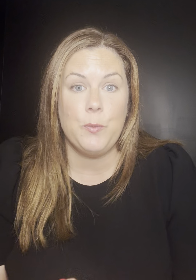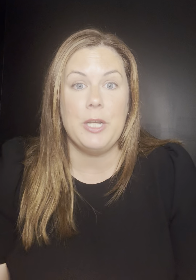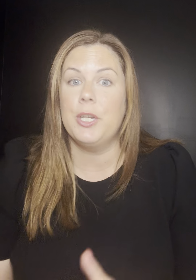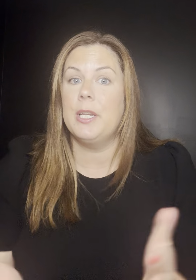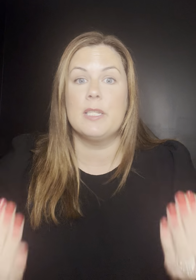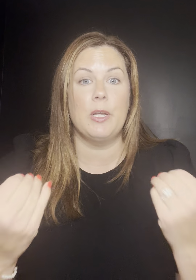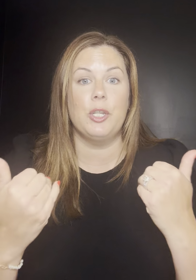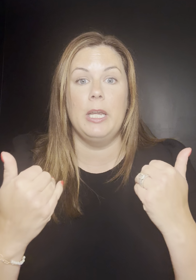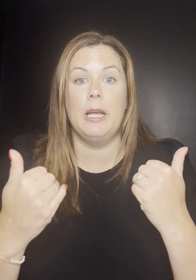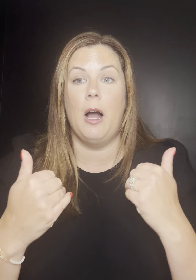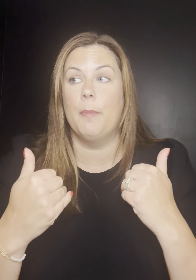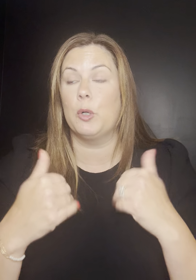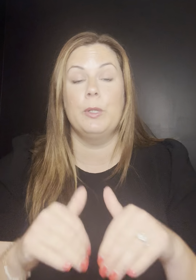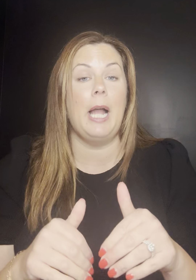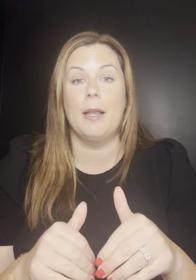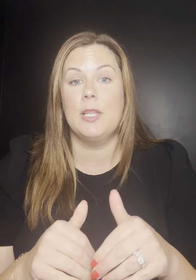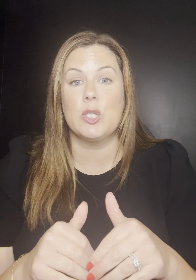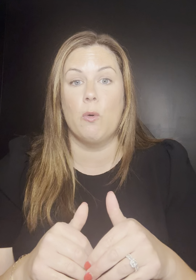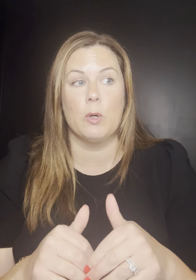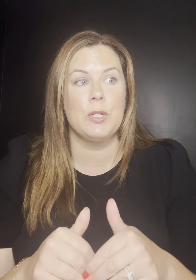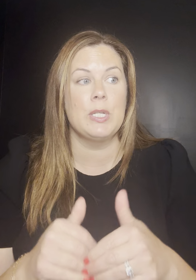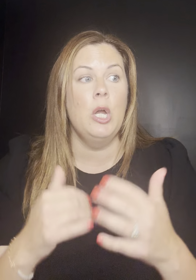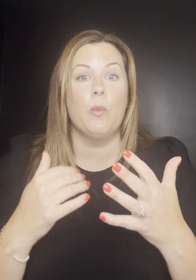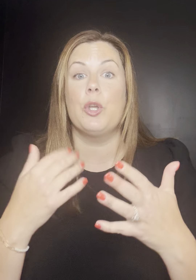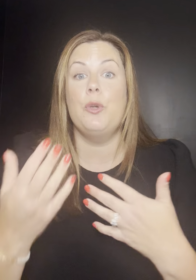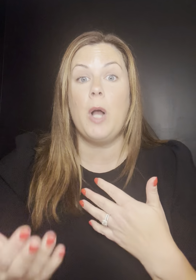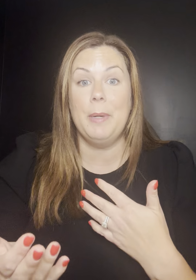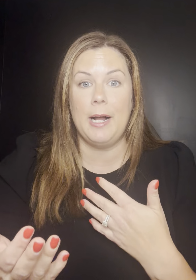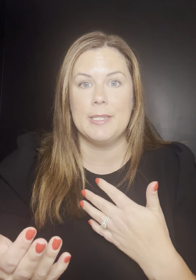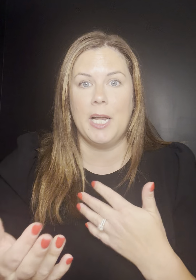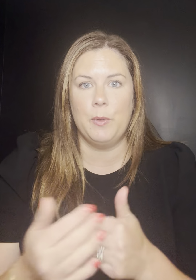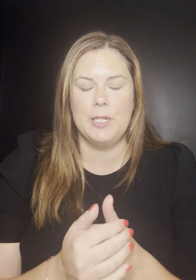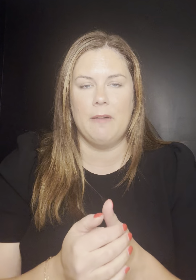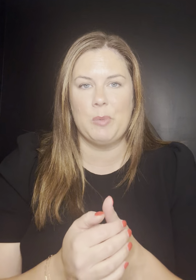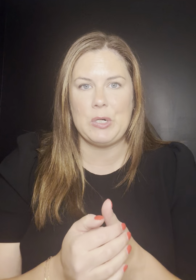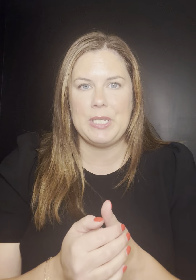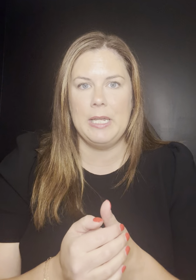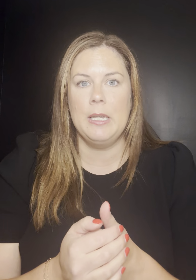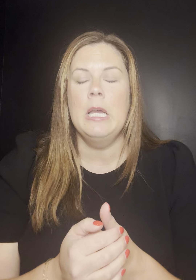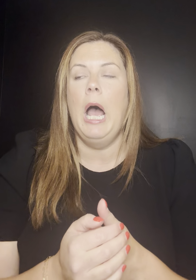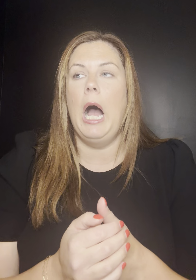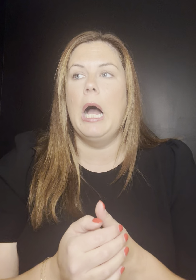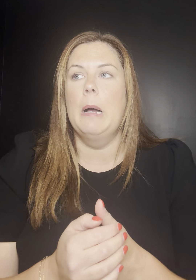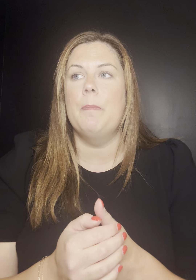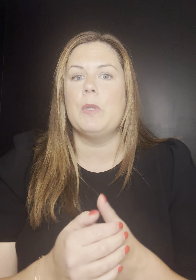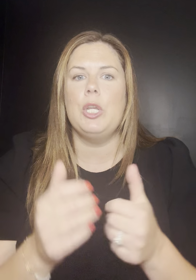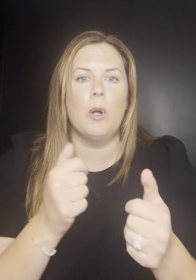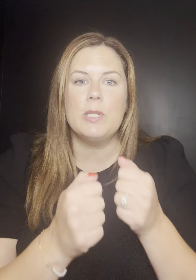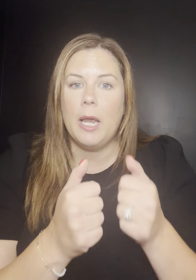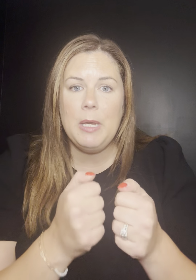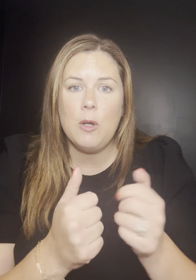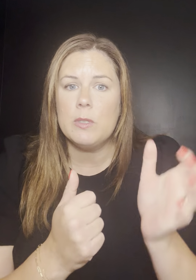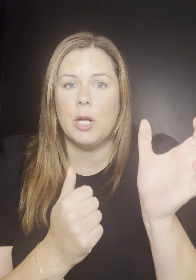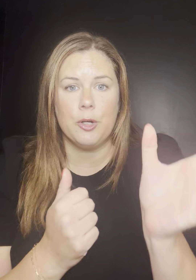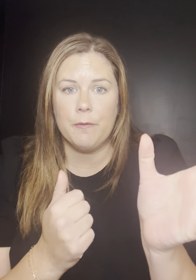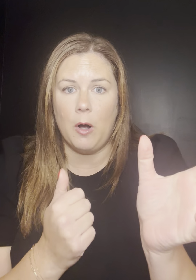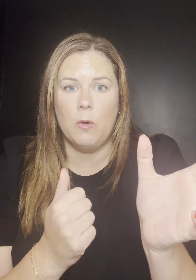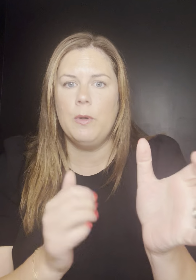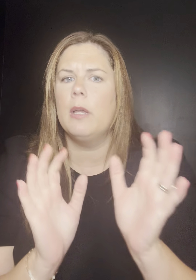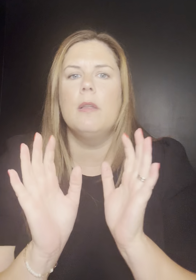situation, especially early on in this course, where you come in contact with a deaf person, typing notes on your phone,